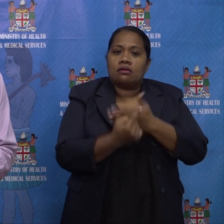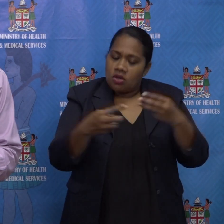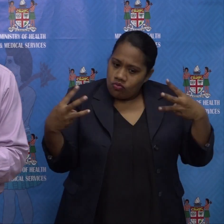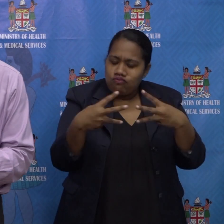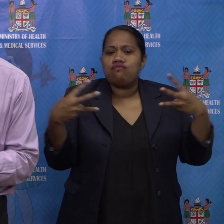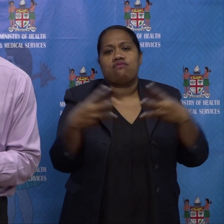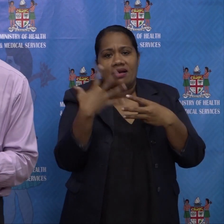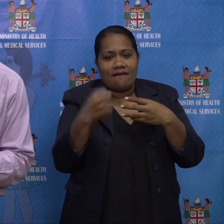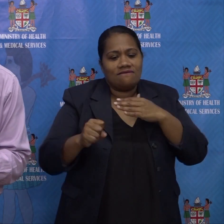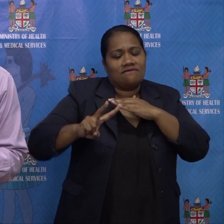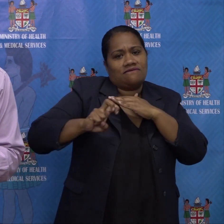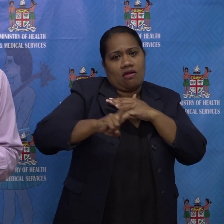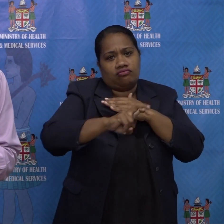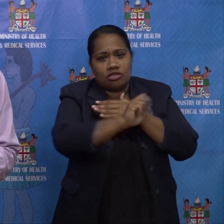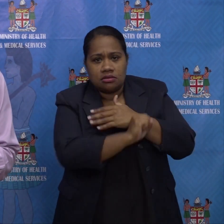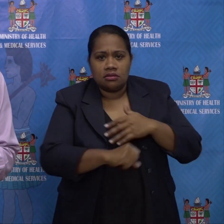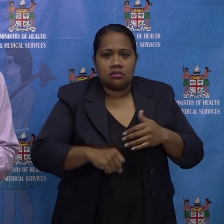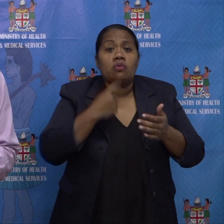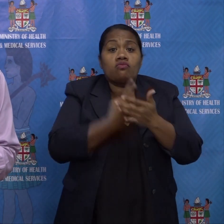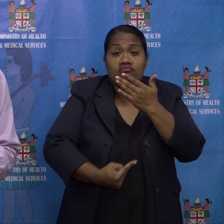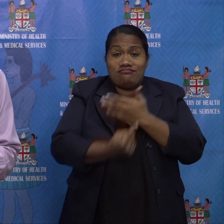And the front line has just extended to Lota Hospital.